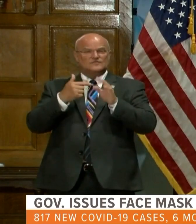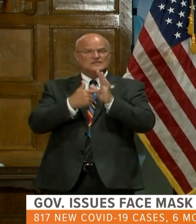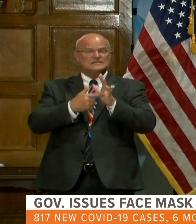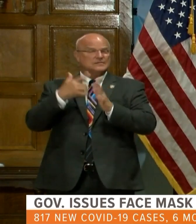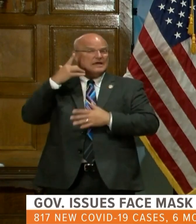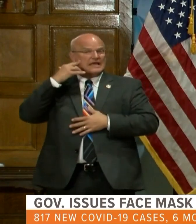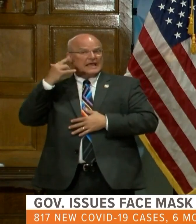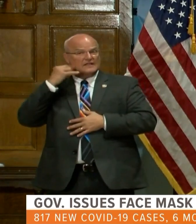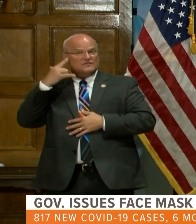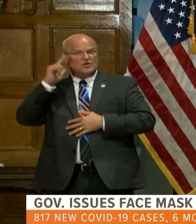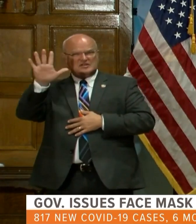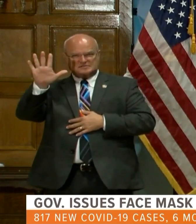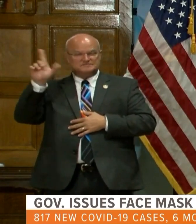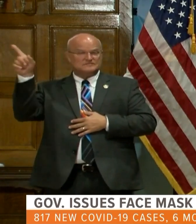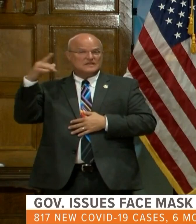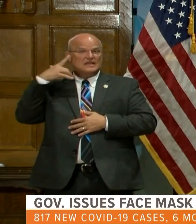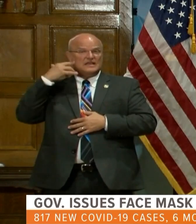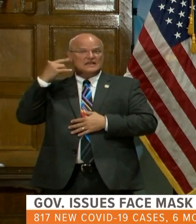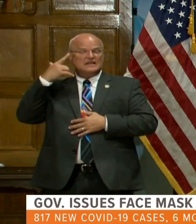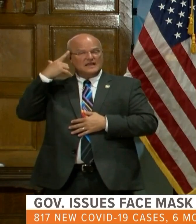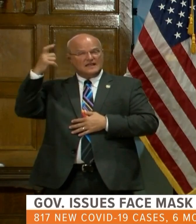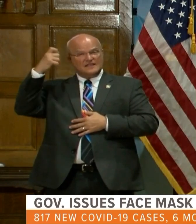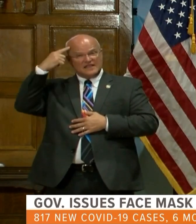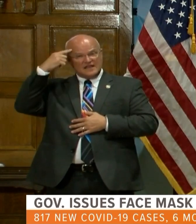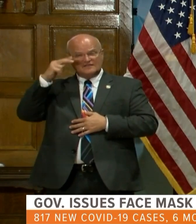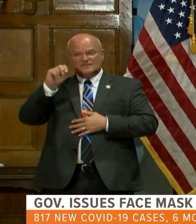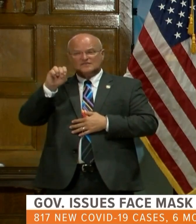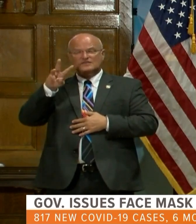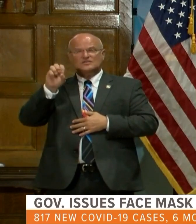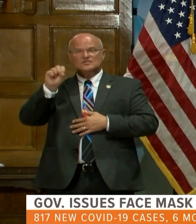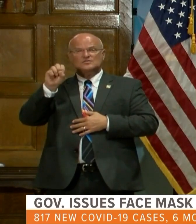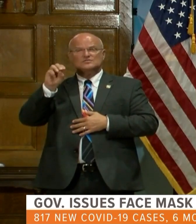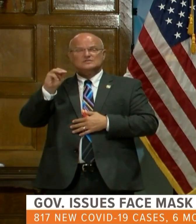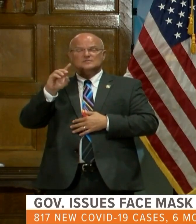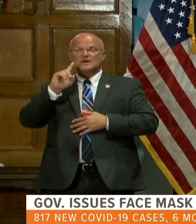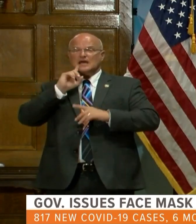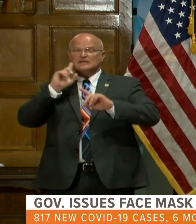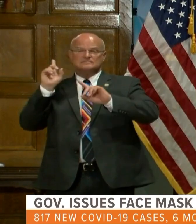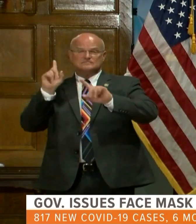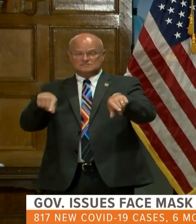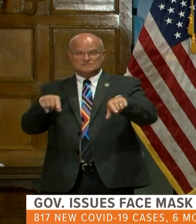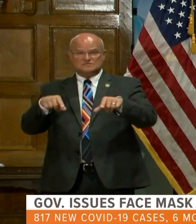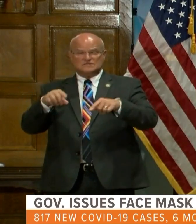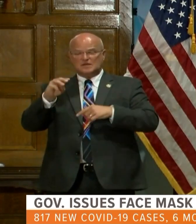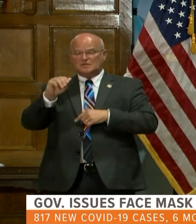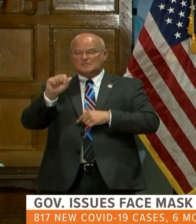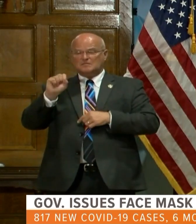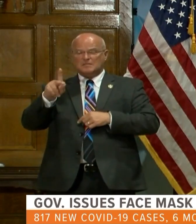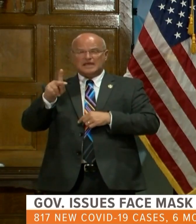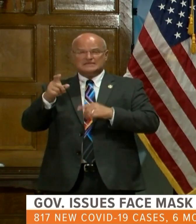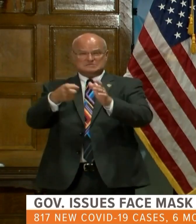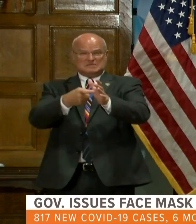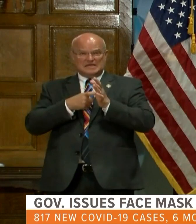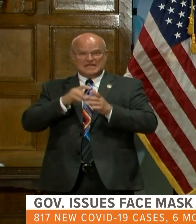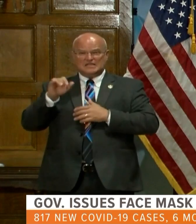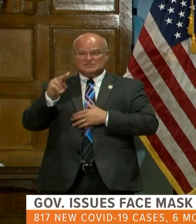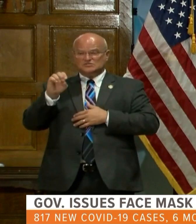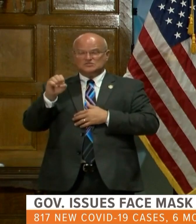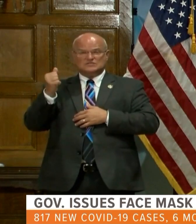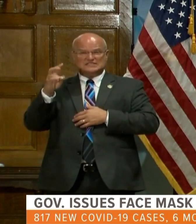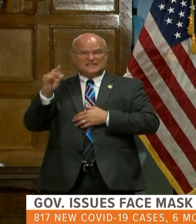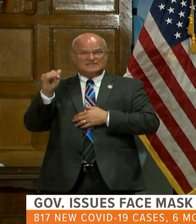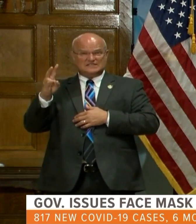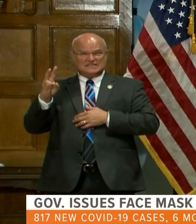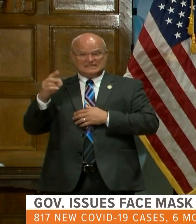in California, Governor Newsom issued one of the first mask mandates on June 17th. Since